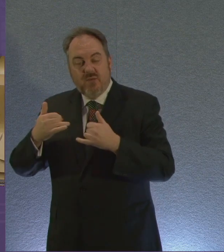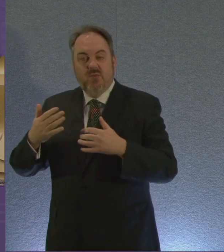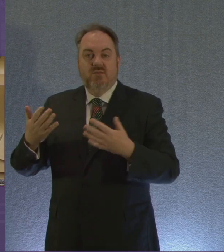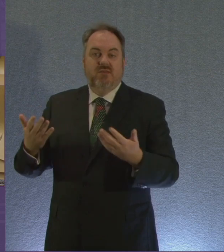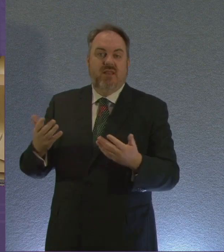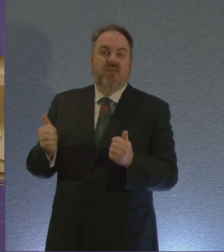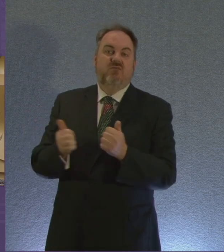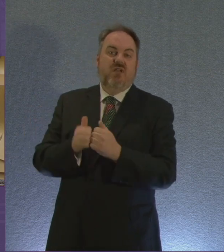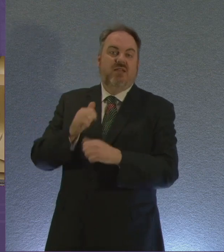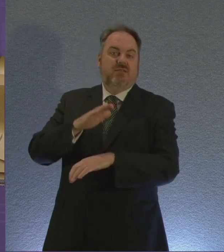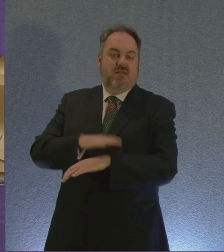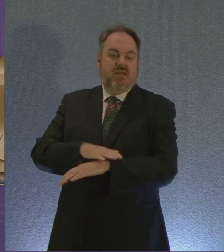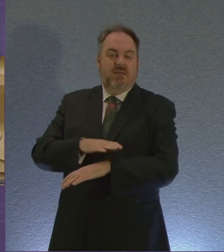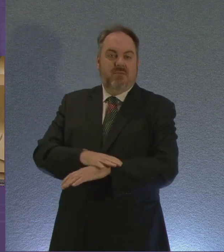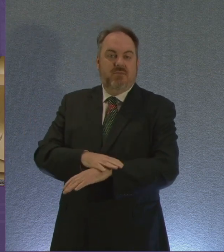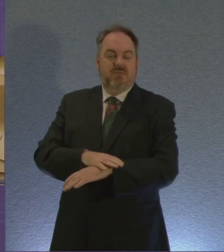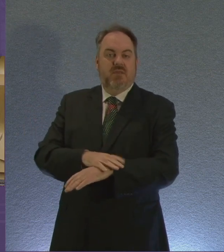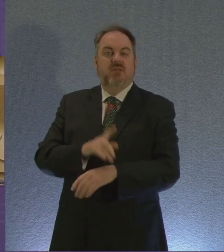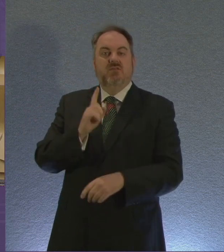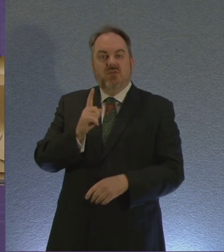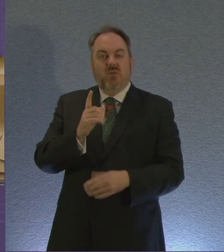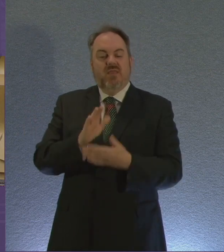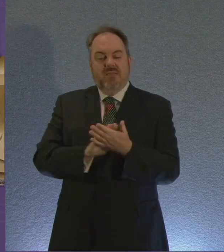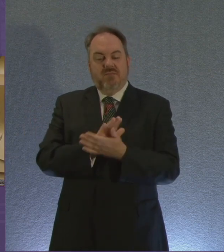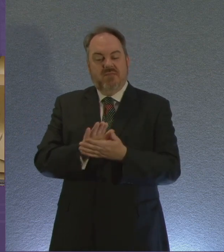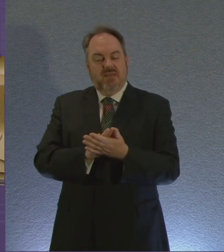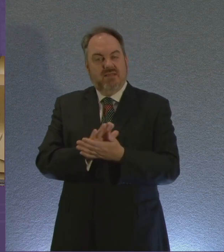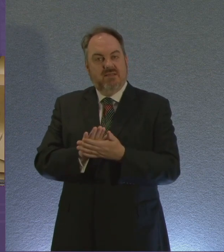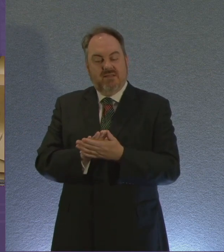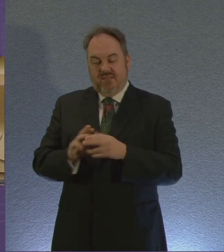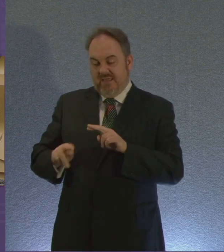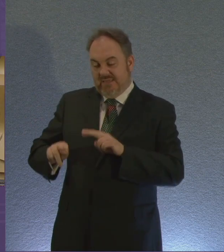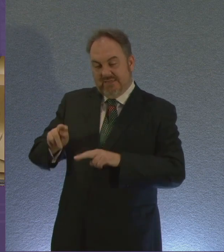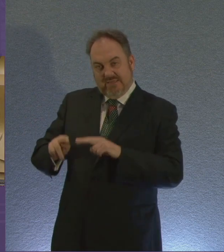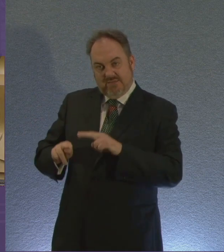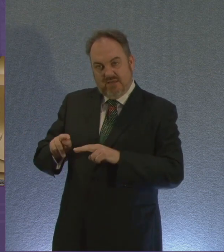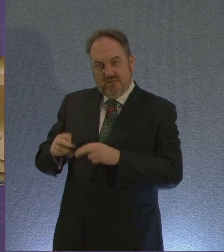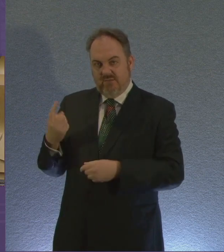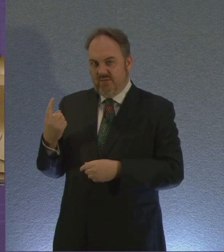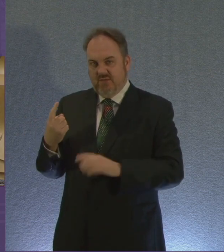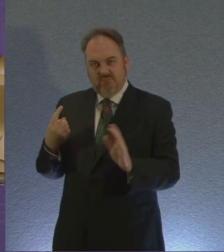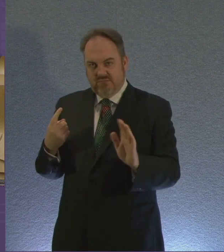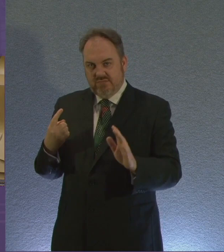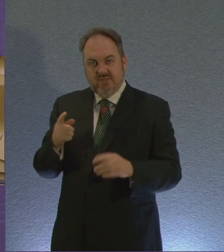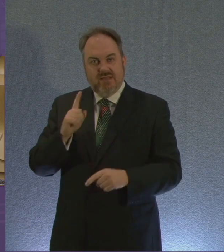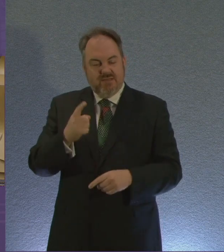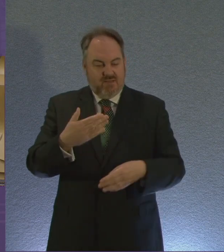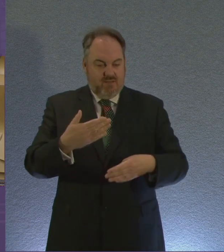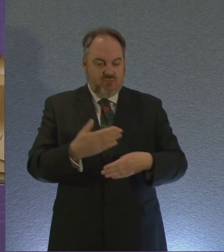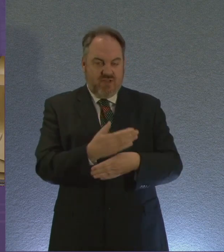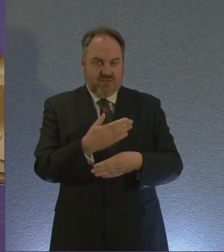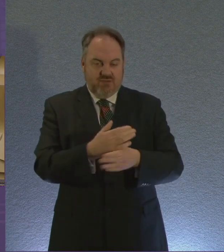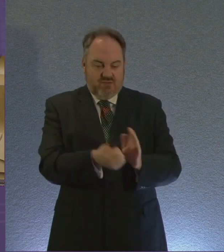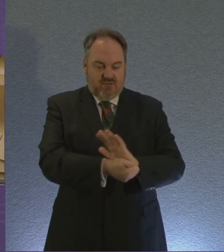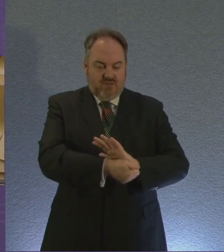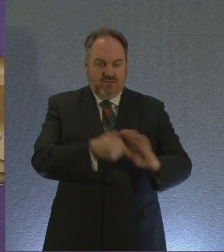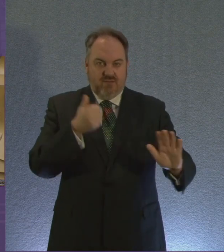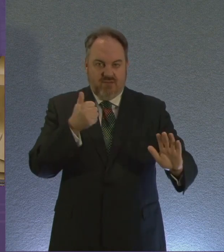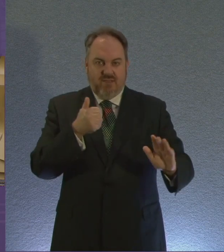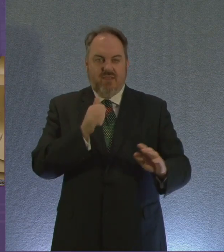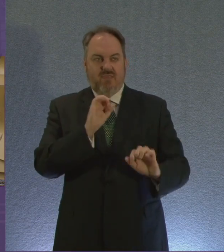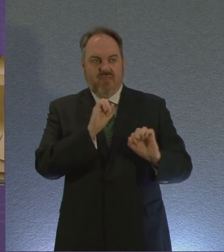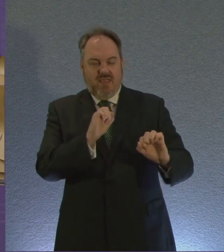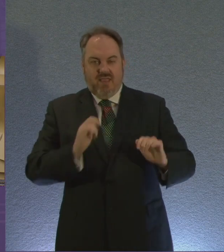consultation, not assessment; practitioner, not assessor. This whole service is built on a relationship of trust with the client and grounded in the